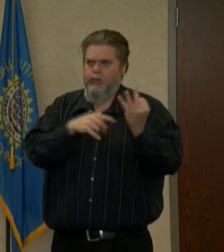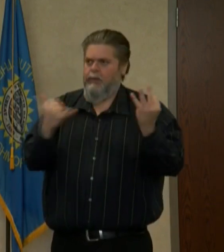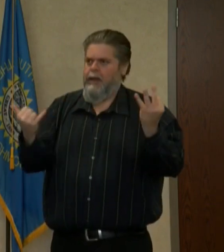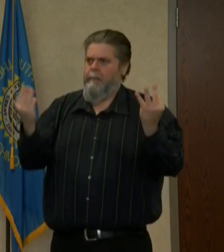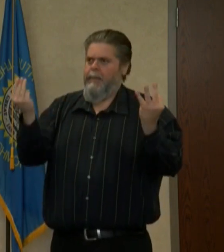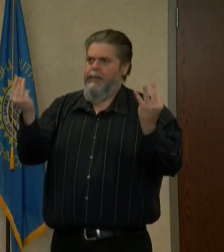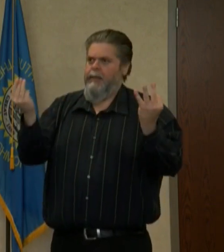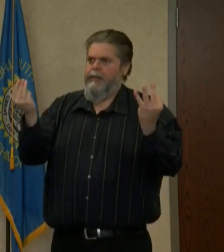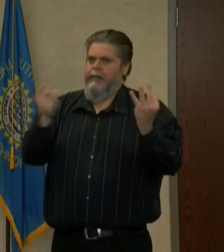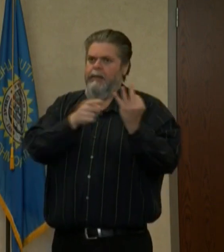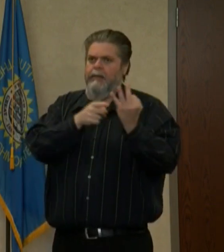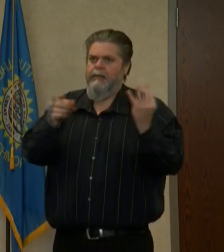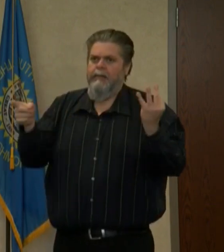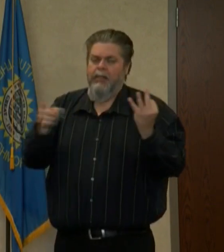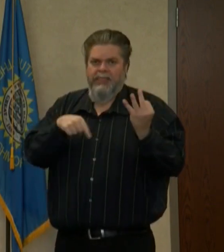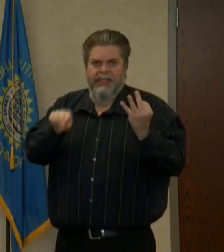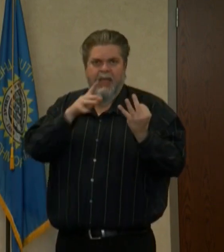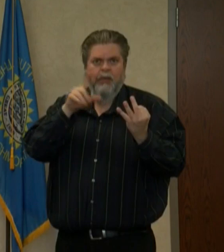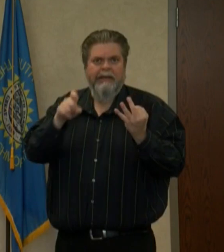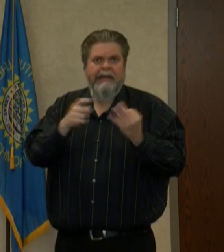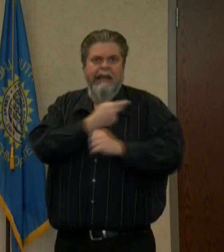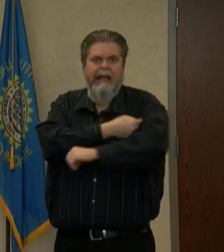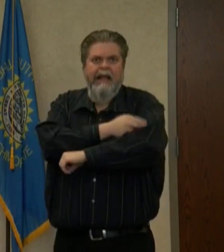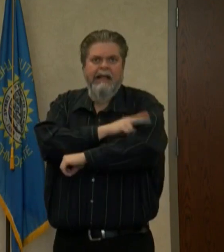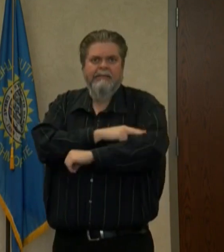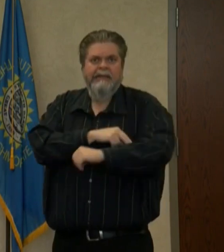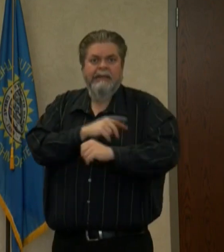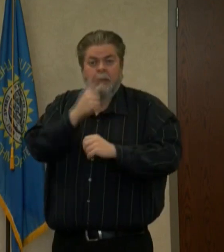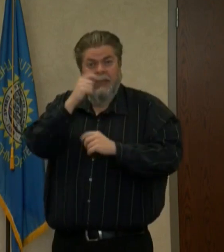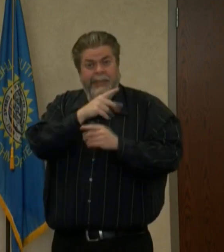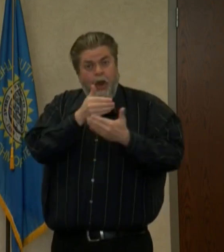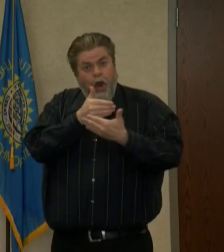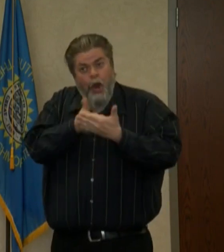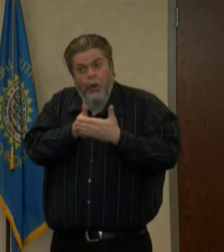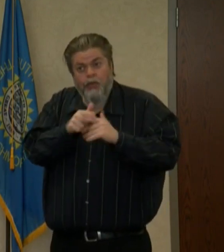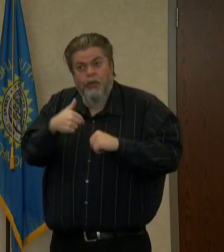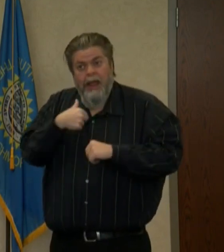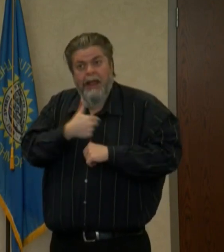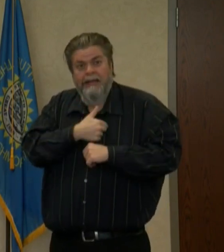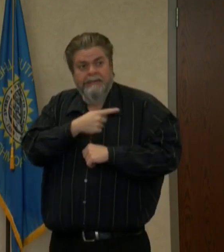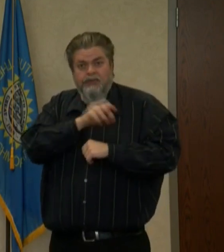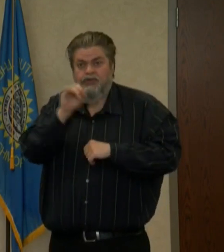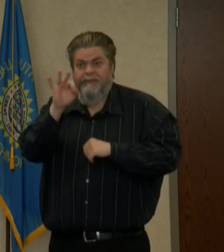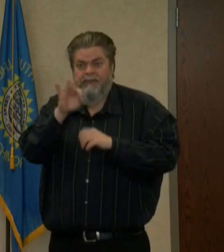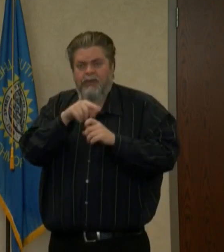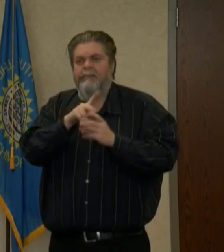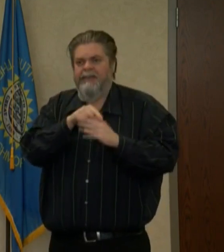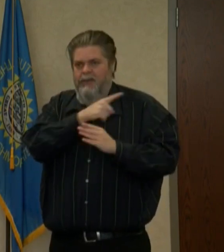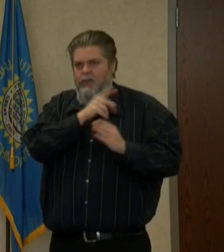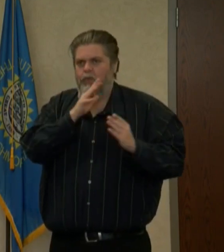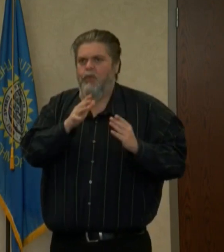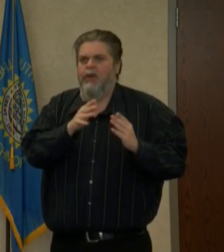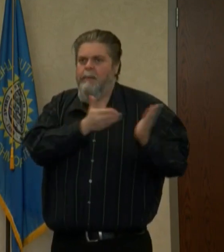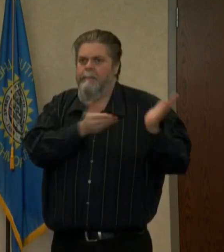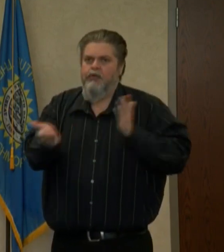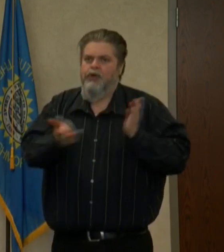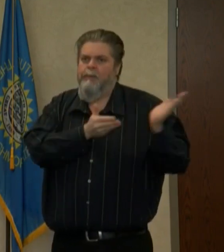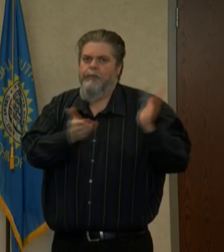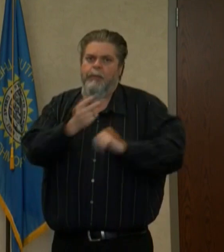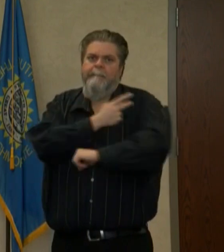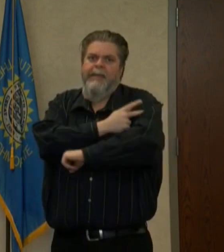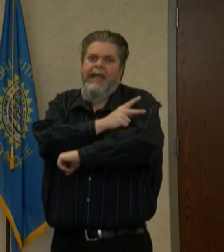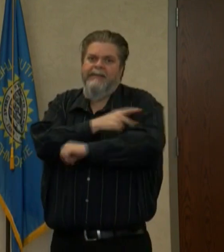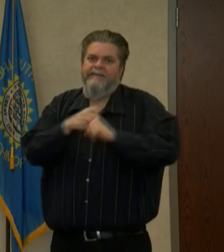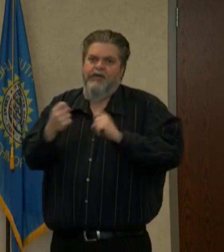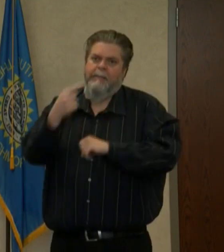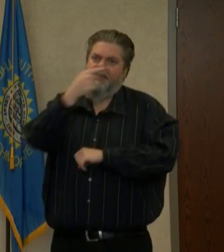A lot of those patients, if they're going to need hospitalization, will probably end up in Sioux Falls, South Dakota. So those are things that we take into account